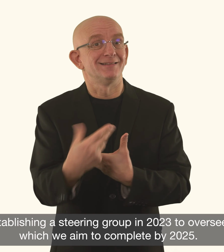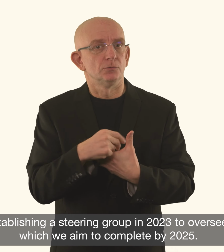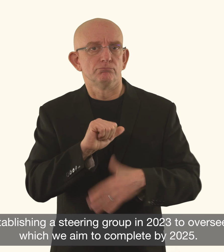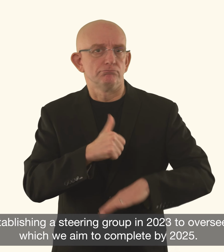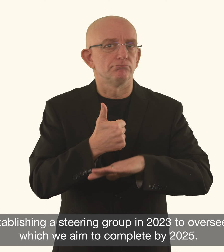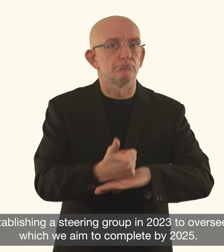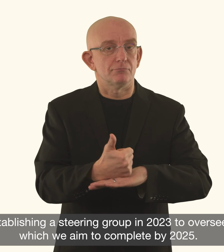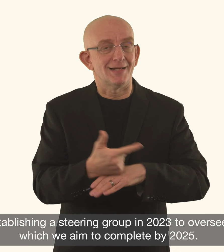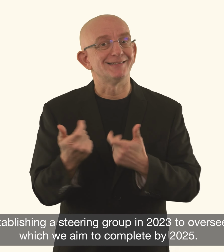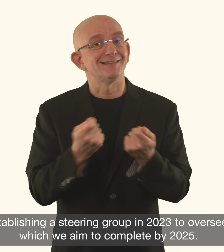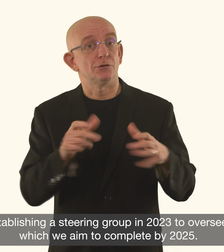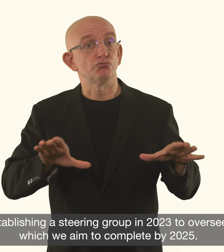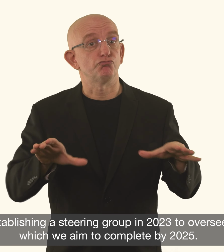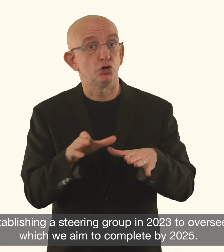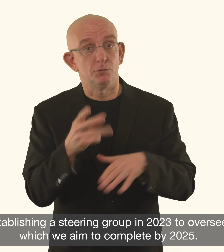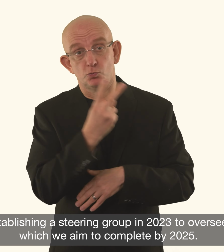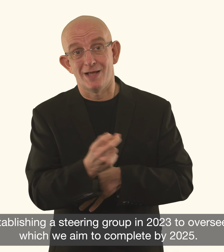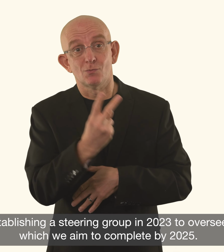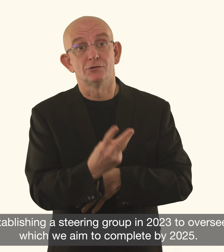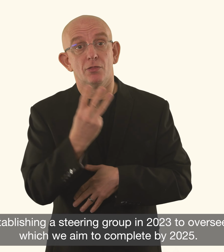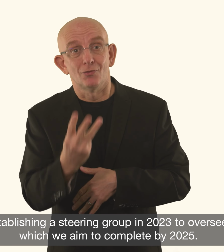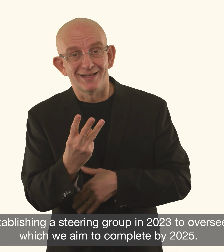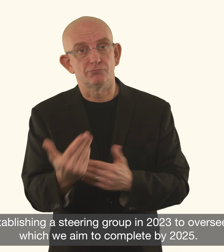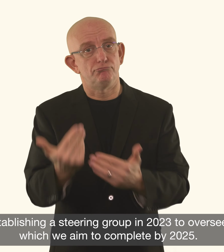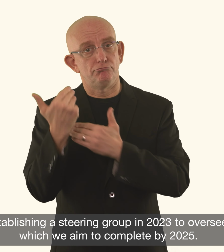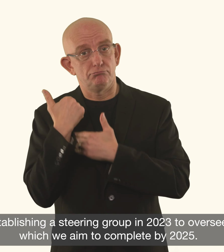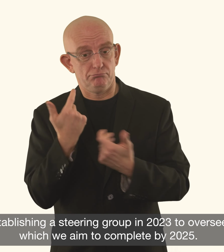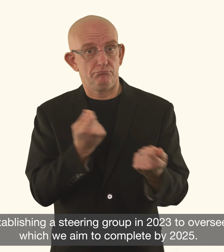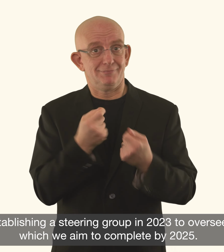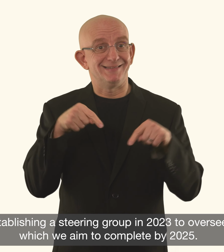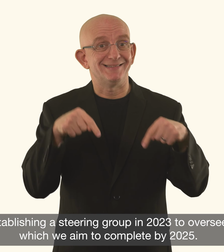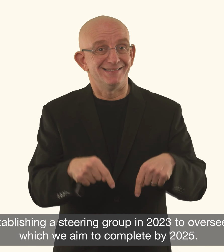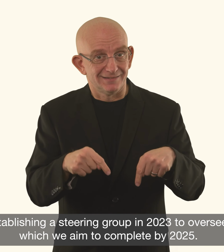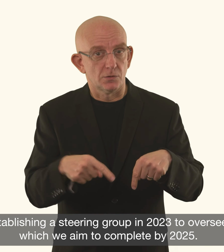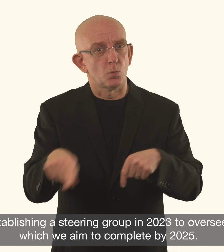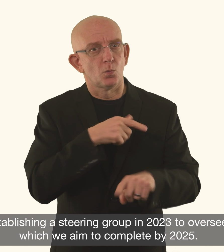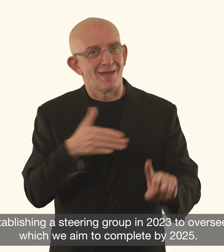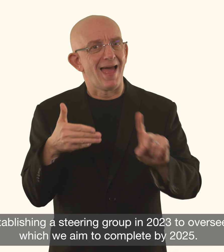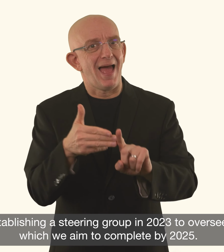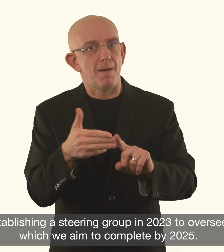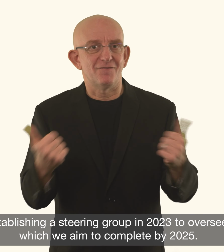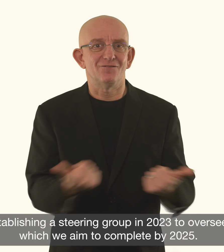6. establishing a steering group in 2023 to oversee this work, which we aim to complete by 2025.